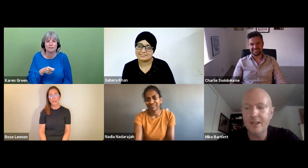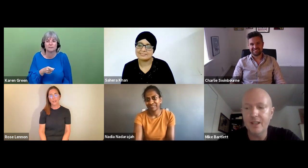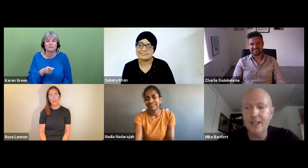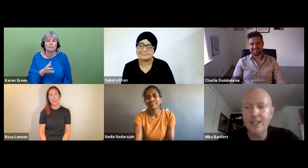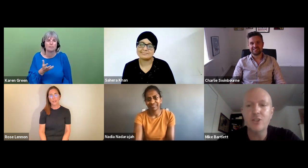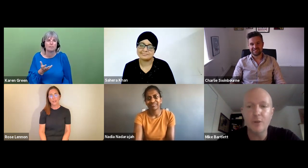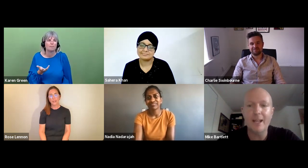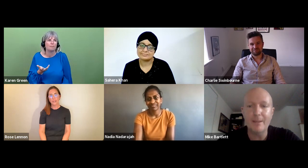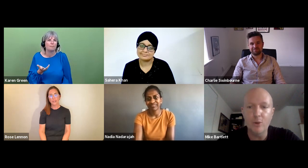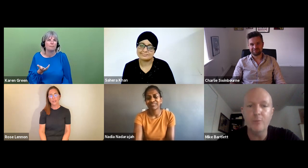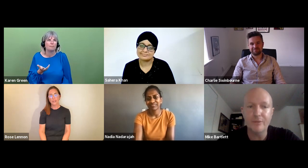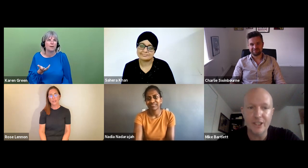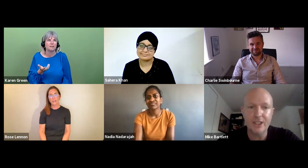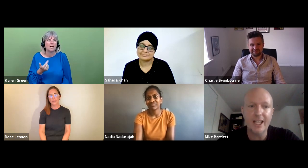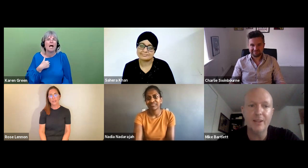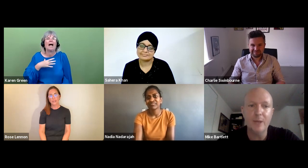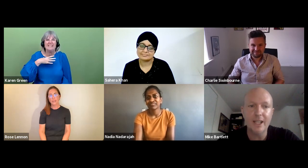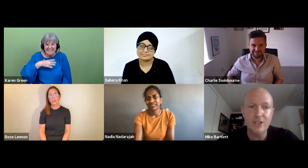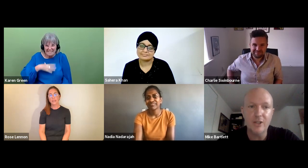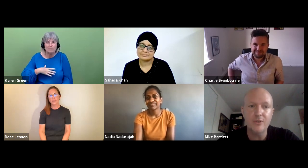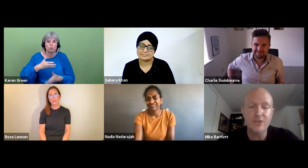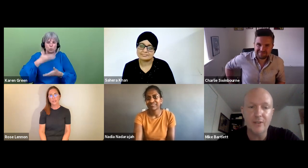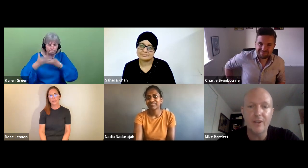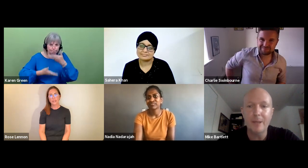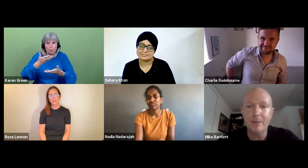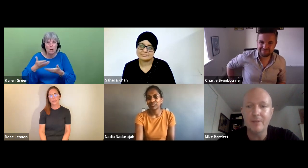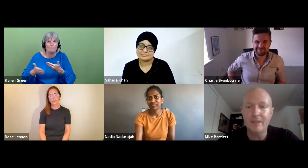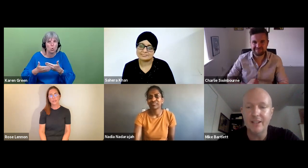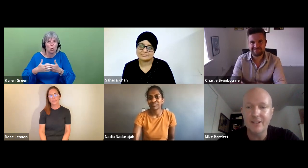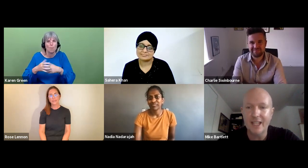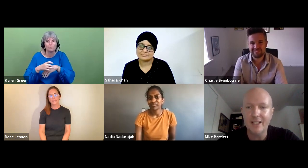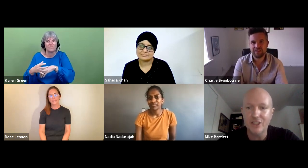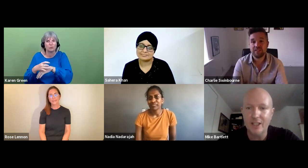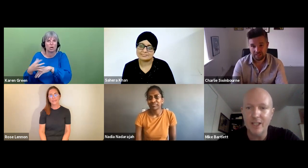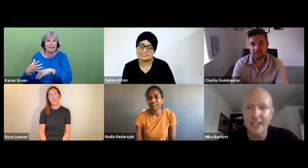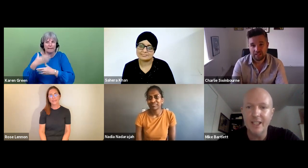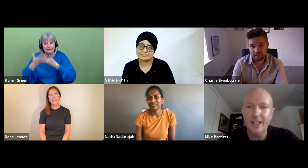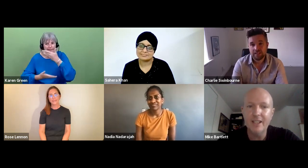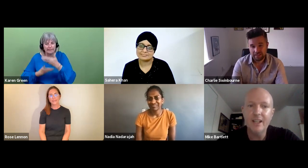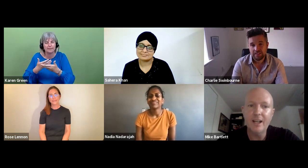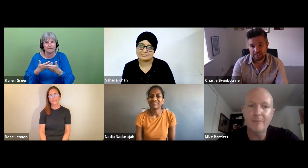I need to talk about it more professionally, and that when I do, so far people have been very understanding generally.